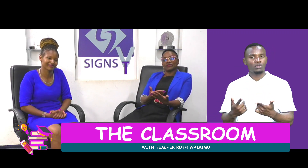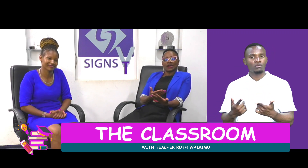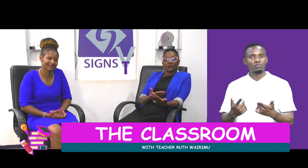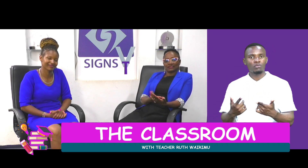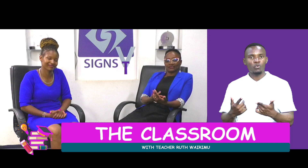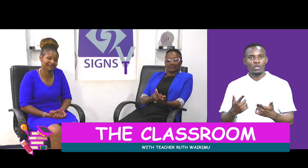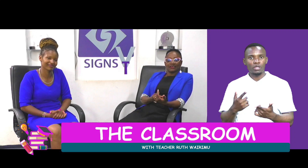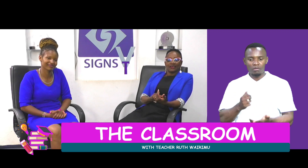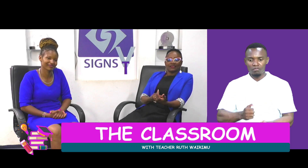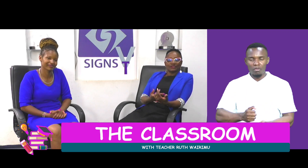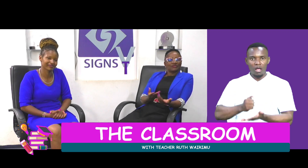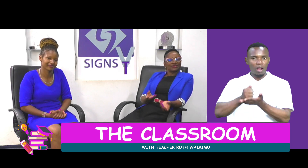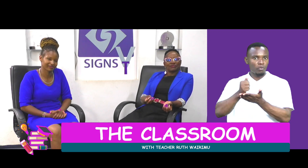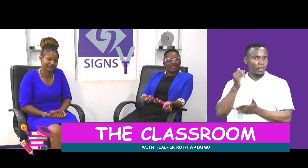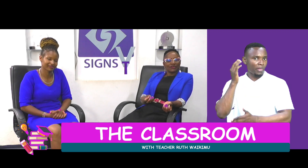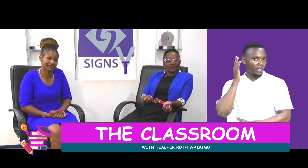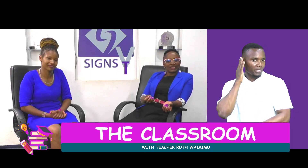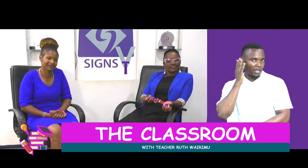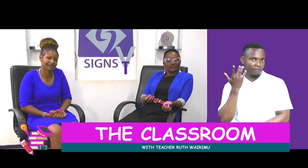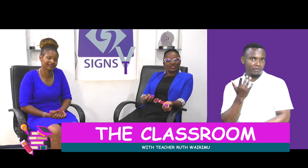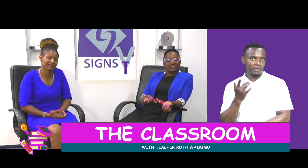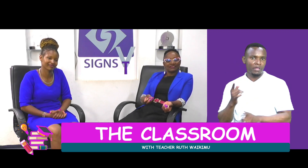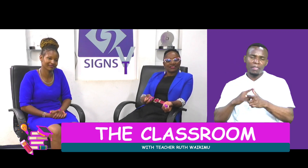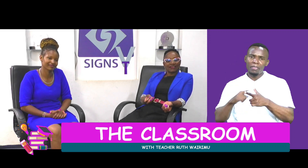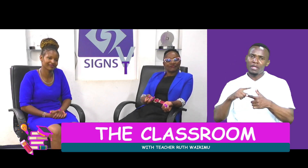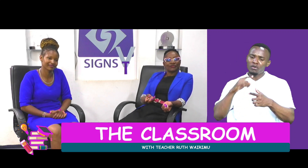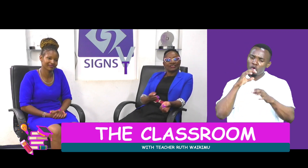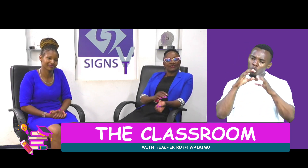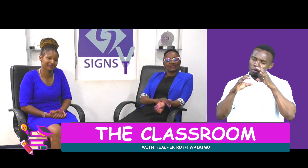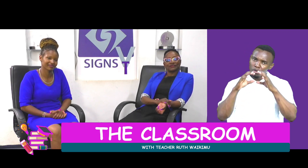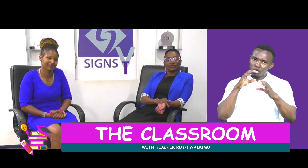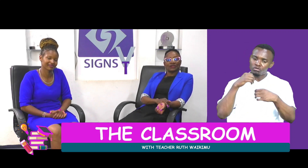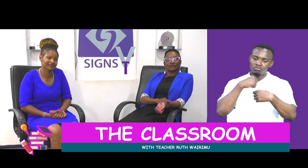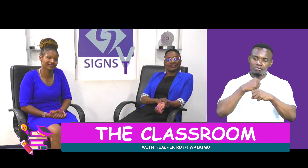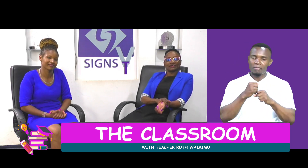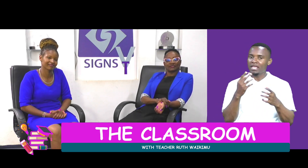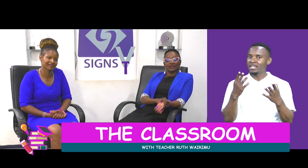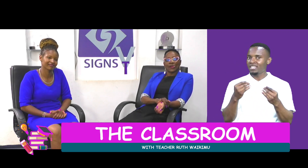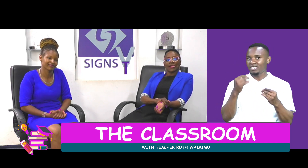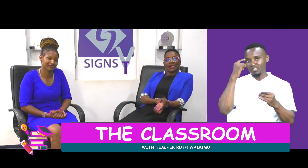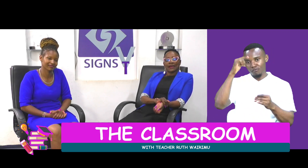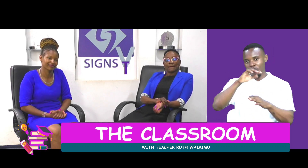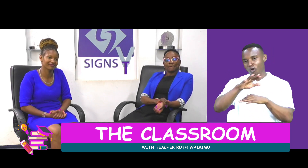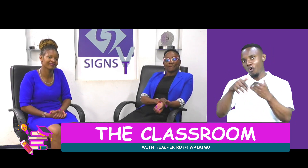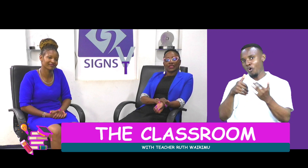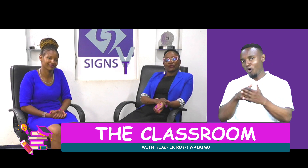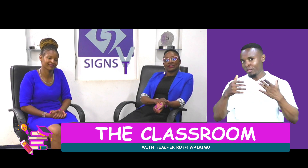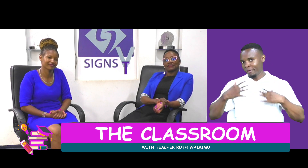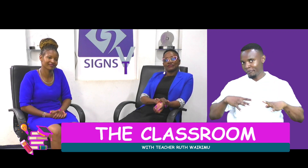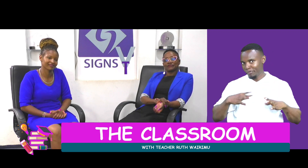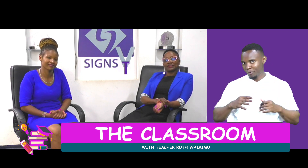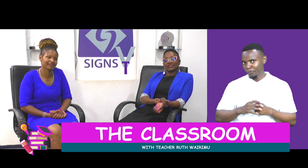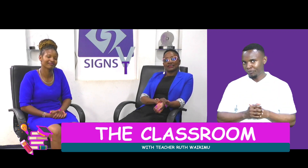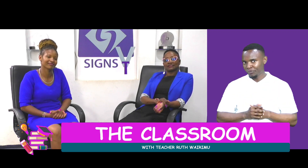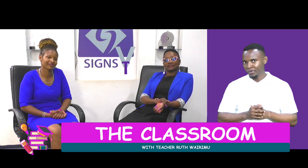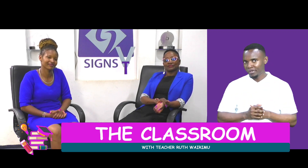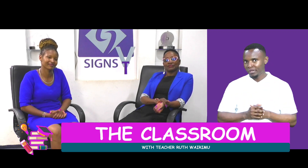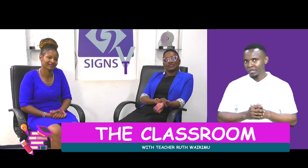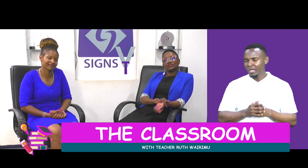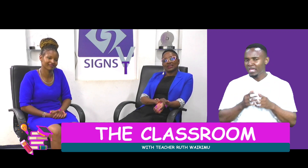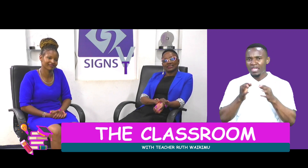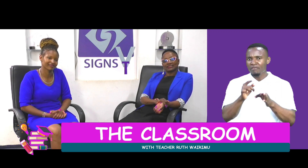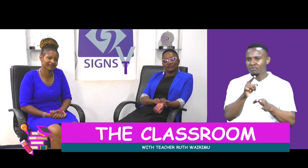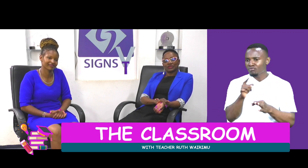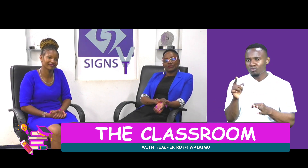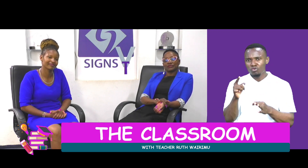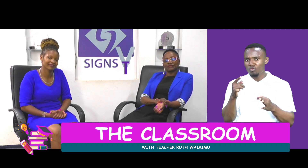people of ours, so that we can make communication easier for each and every one of us. Wherever you feel that